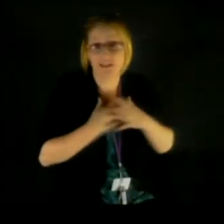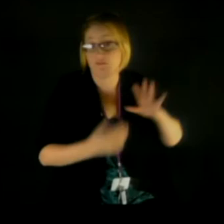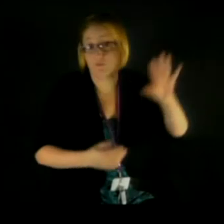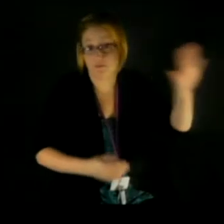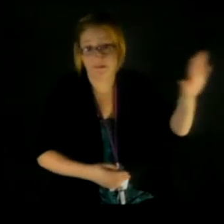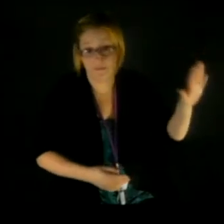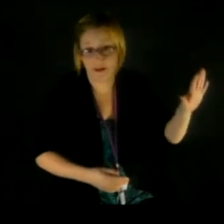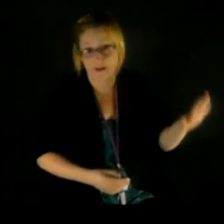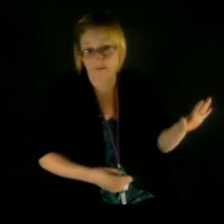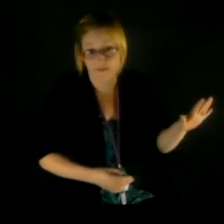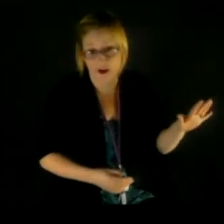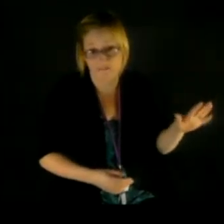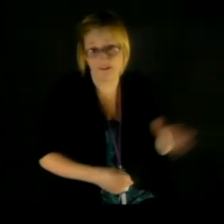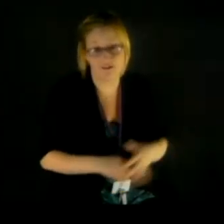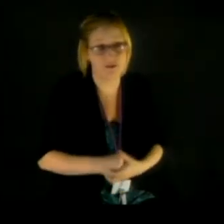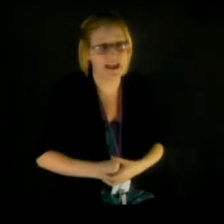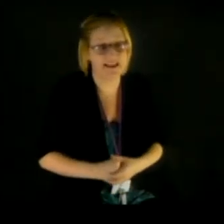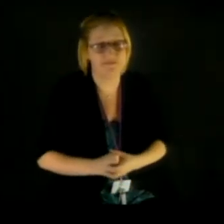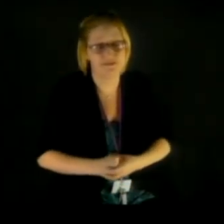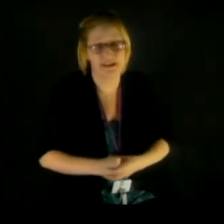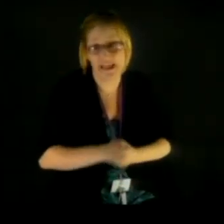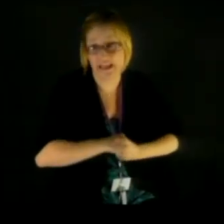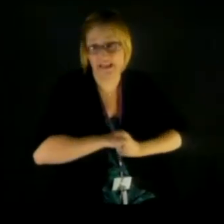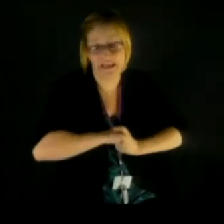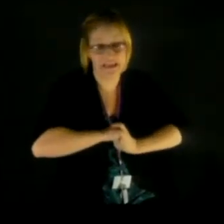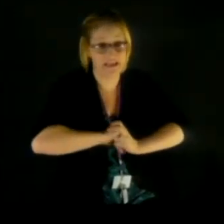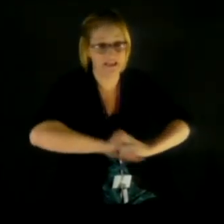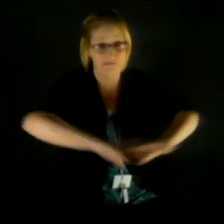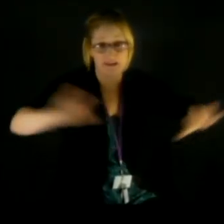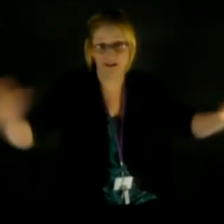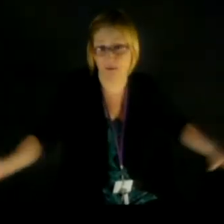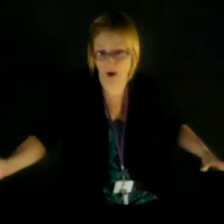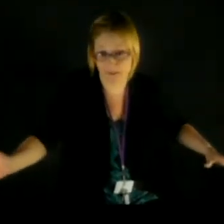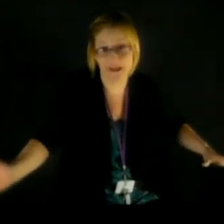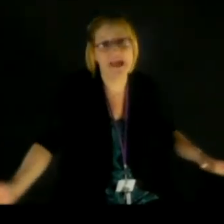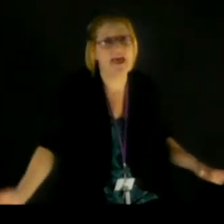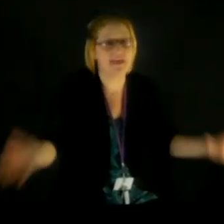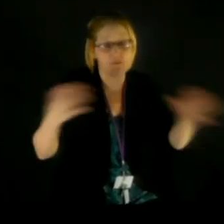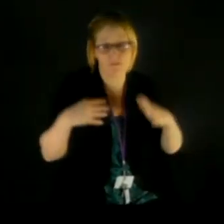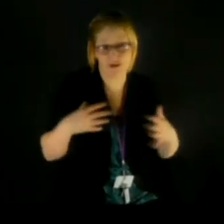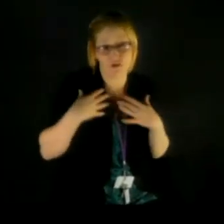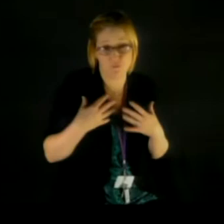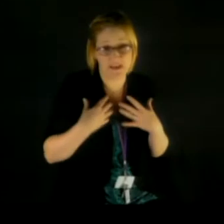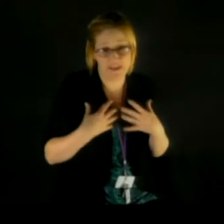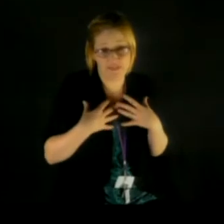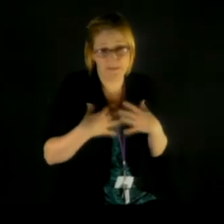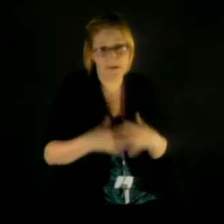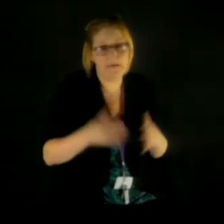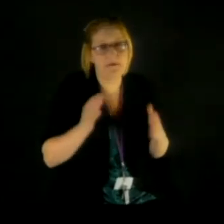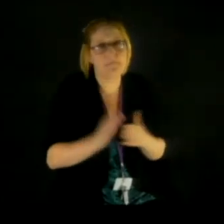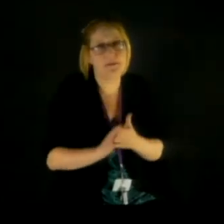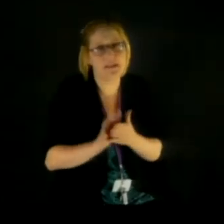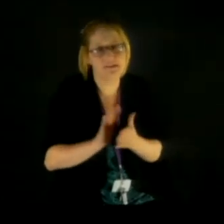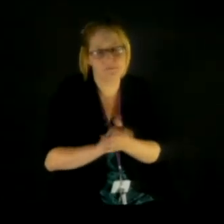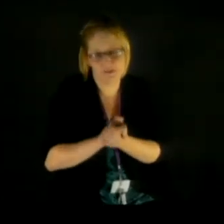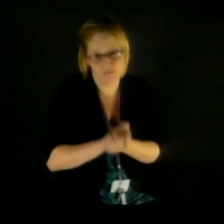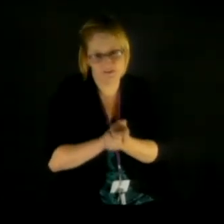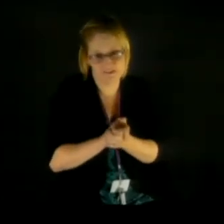leave them with Miss Minton at the front office. You can hand them to any kid in the media department, and they will make sure we get them. But please, please